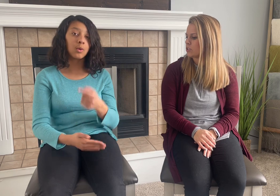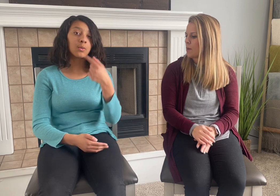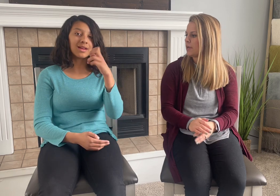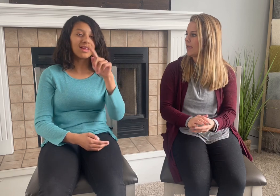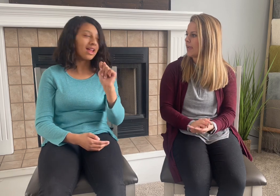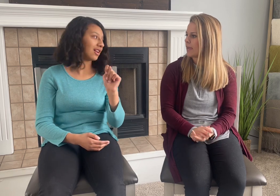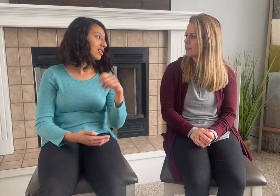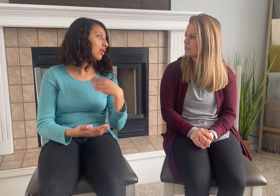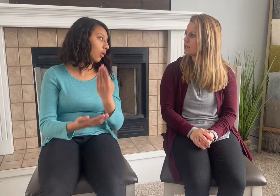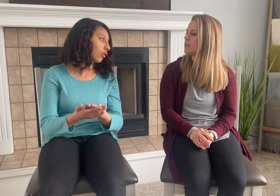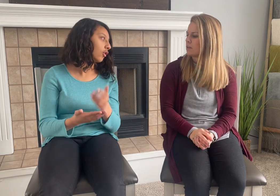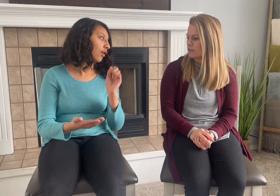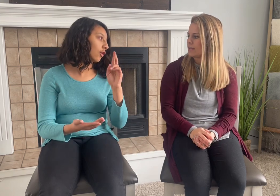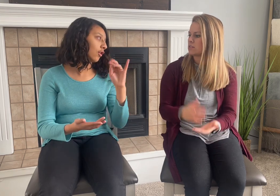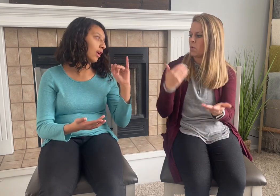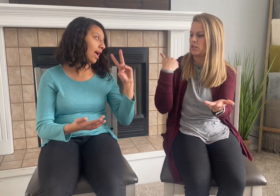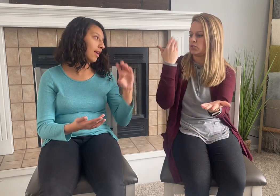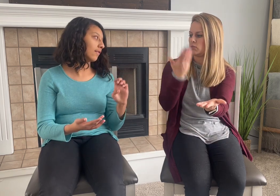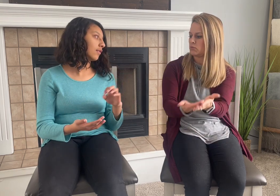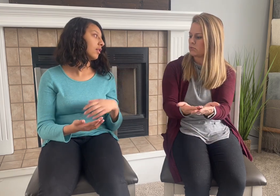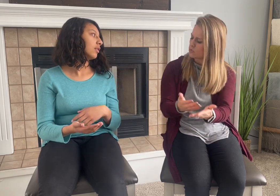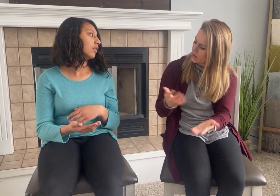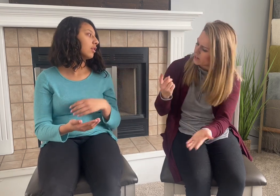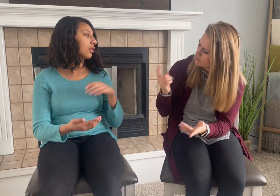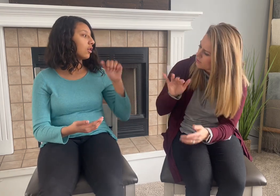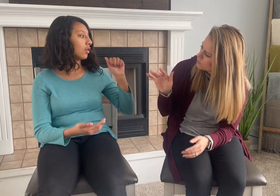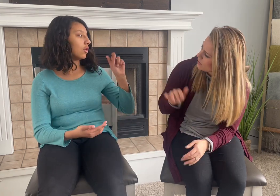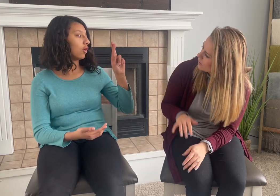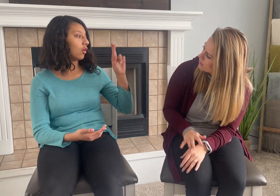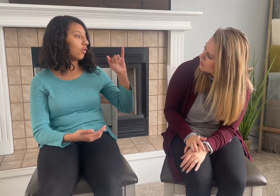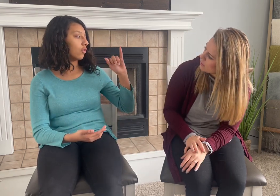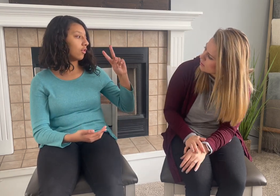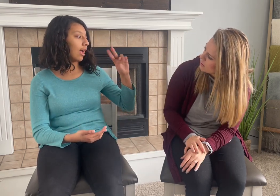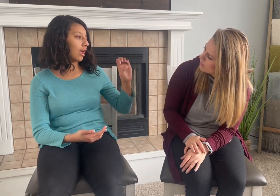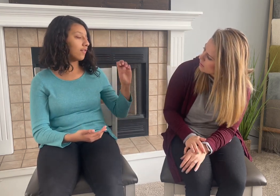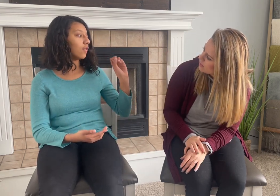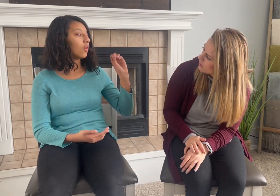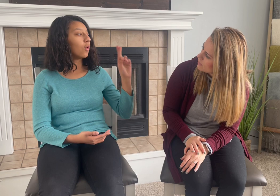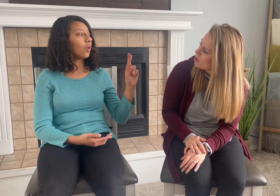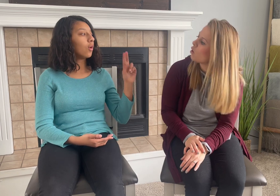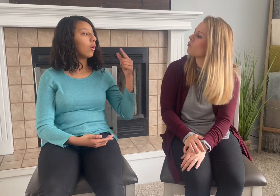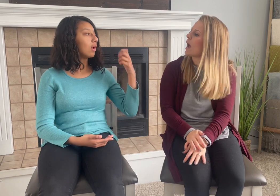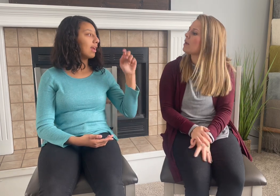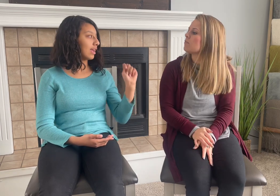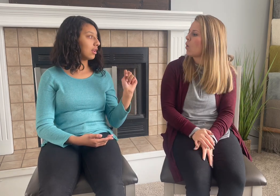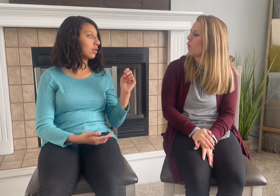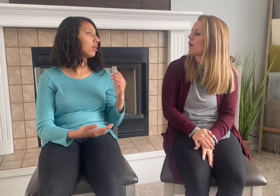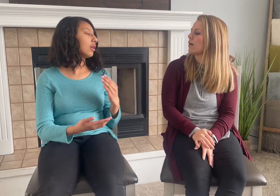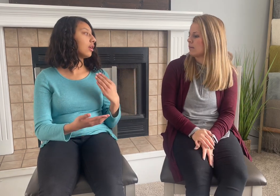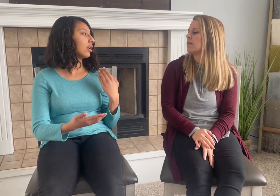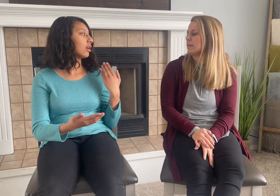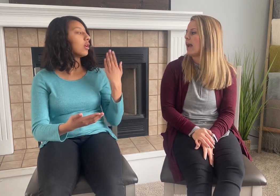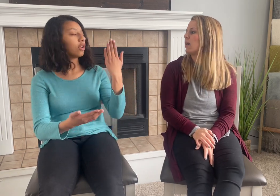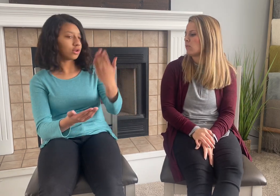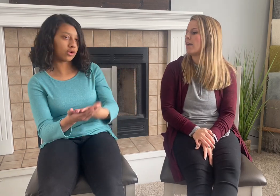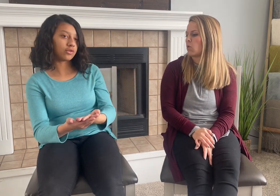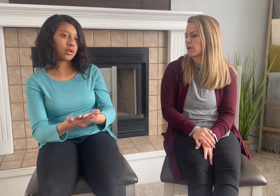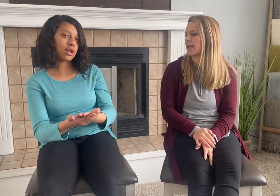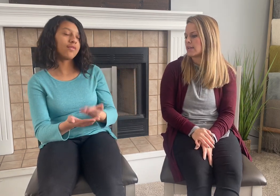dominant hand is going to, sorry, can you spell it again? Arrive or, yeah, arrive or get